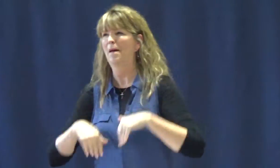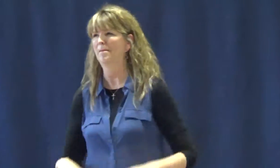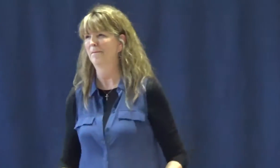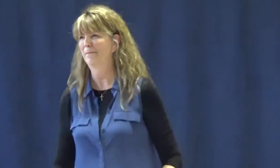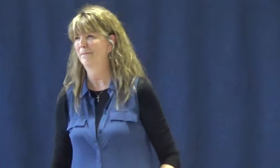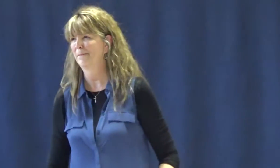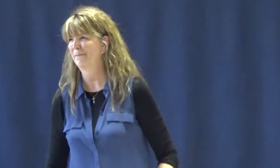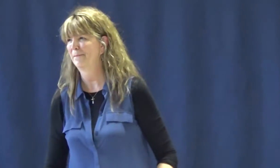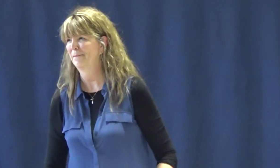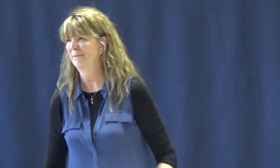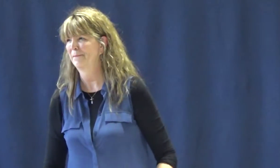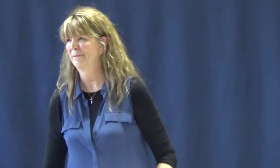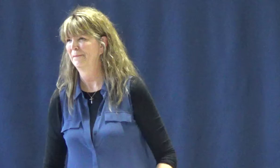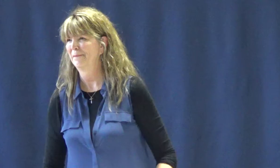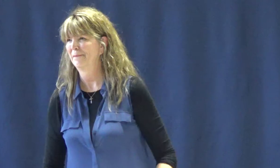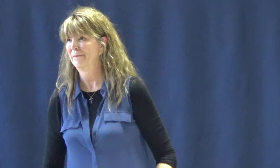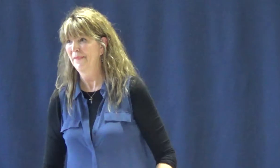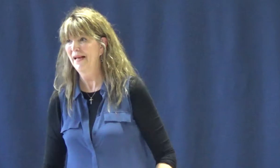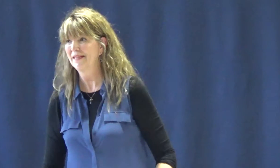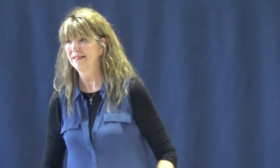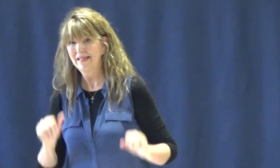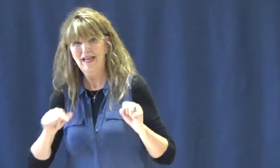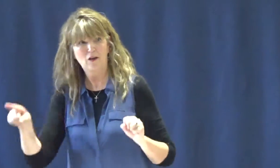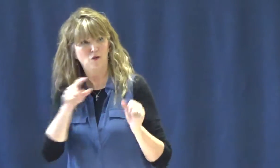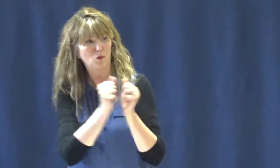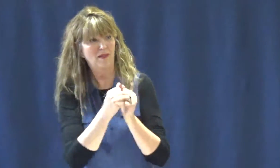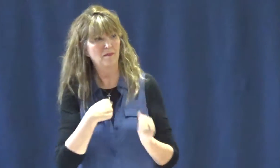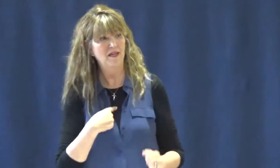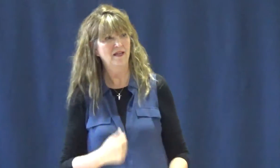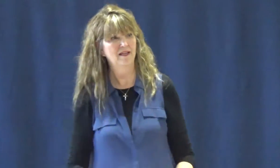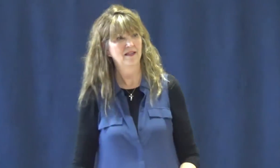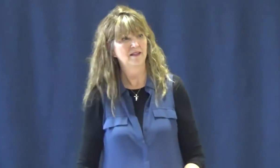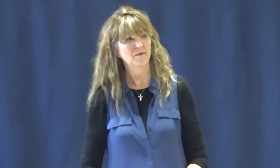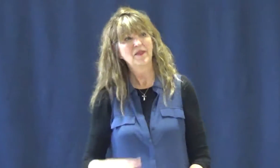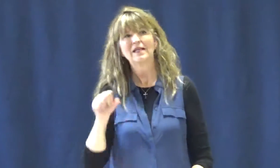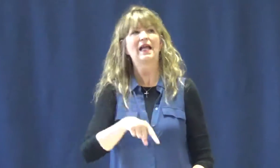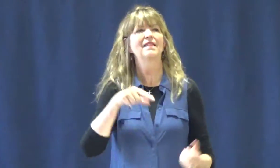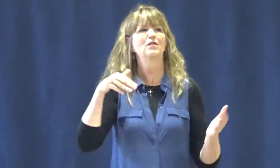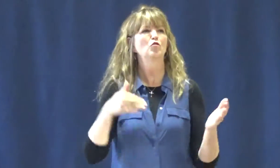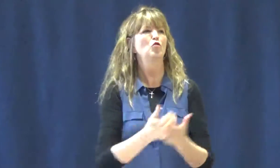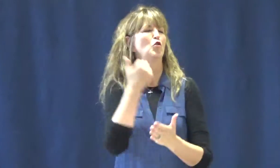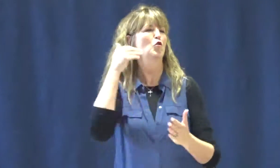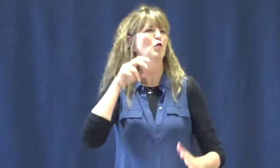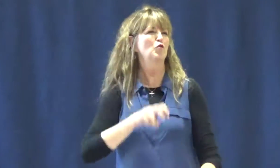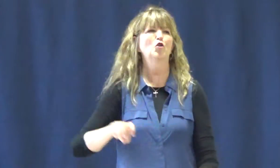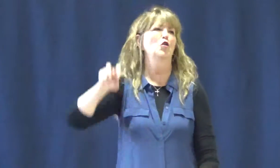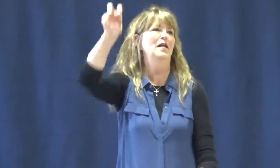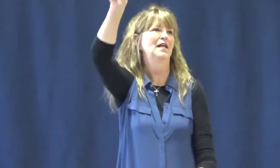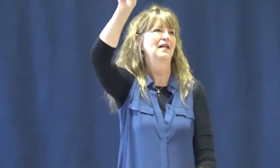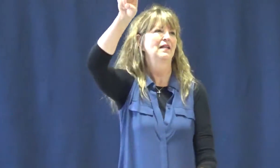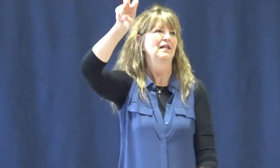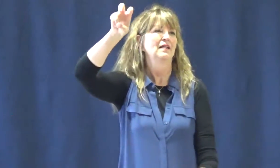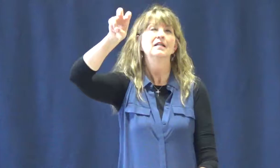judgment here. Come. Is that something that you can do with me? This is a new